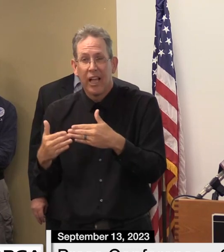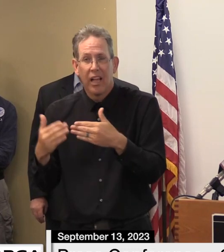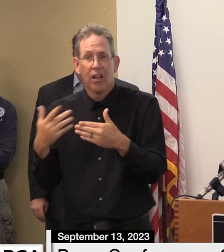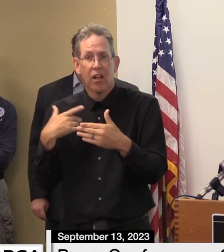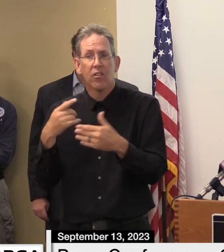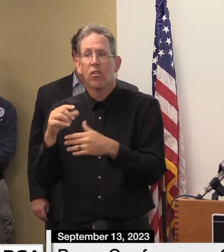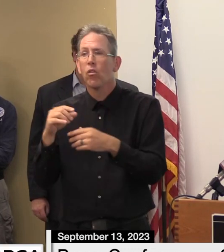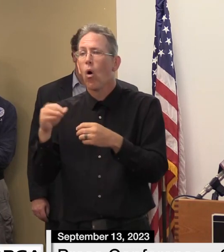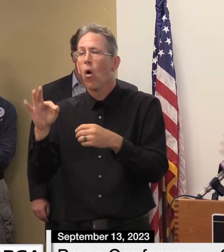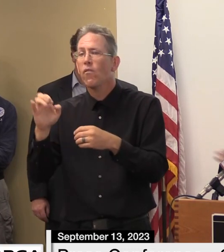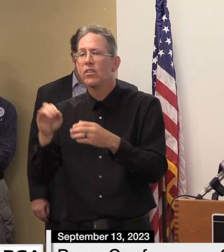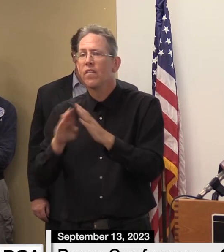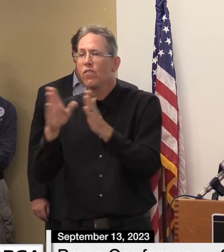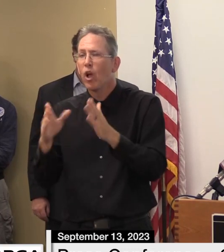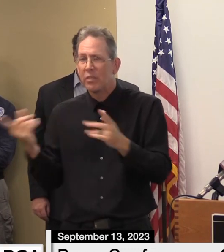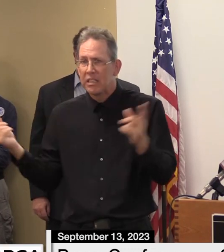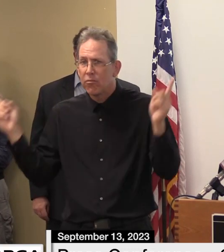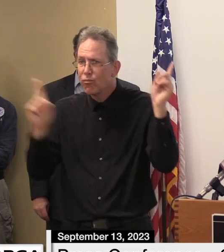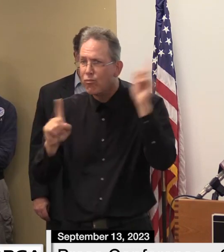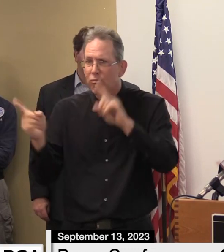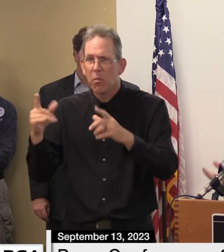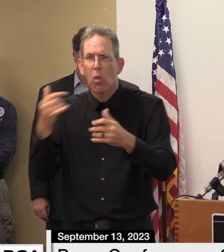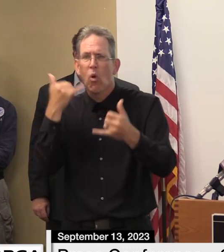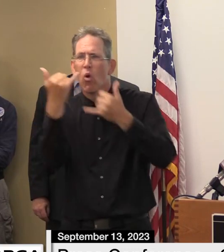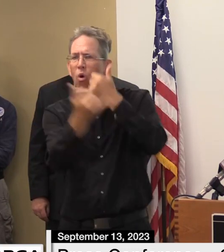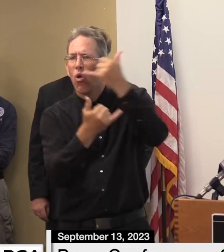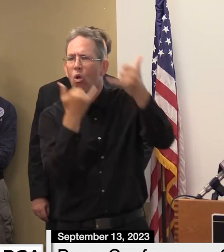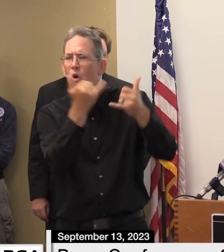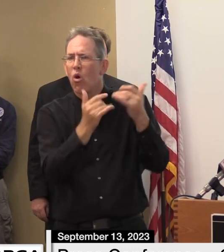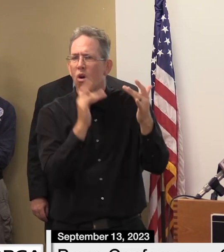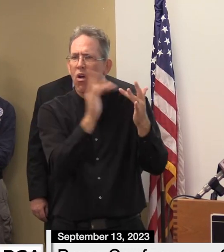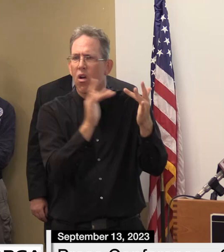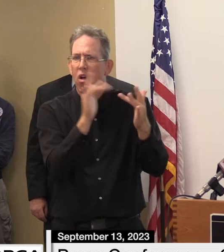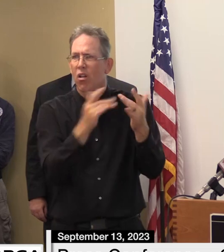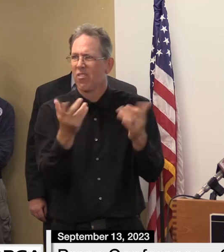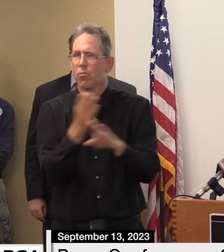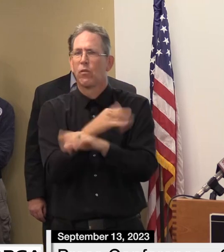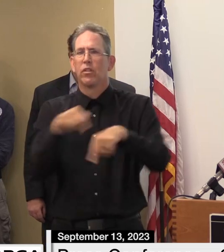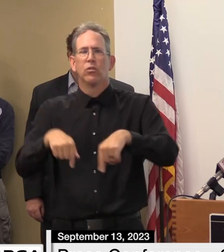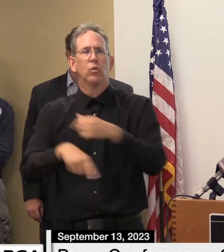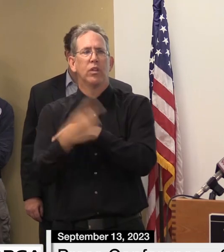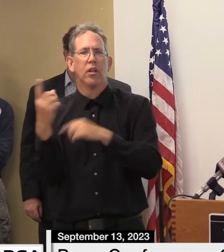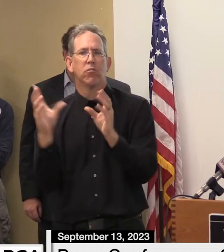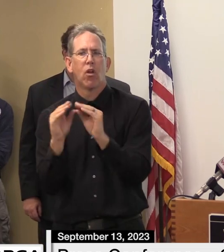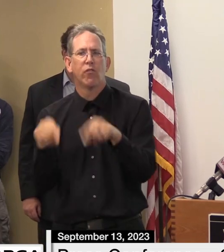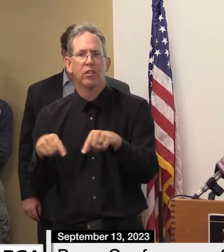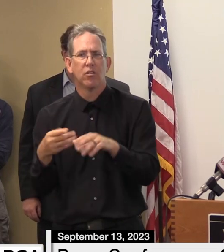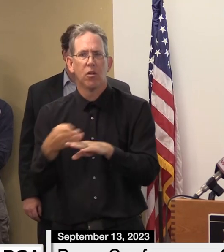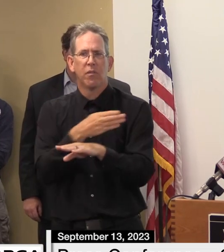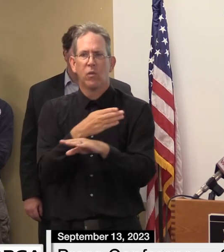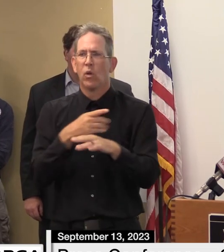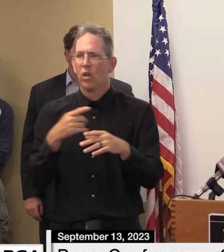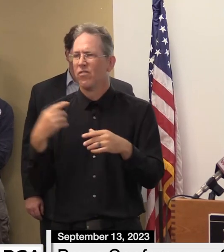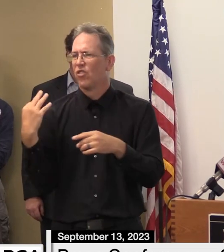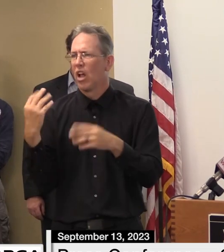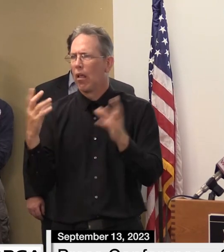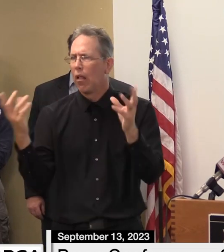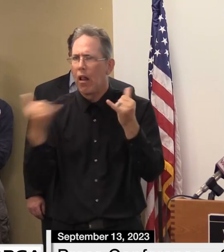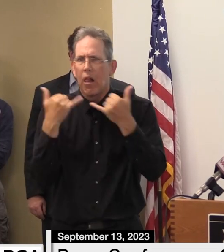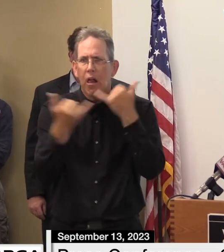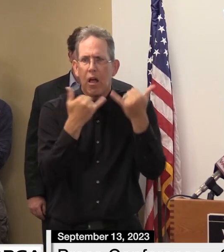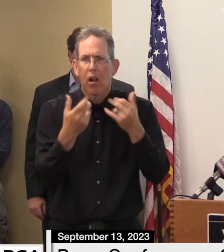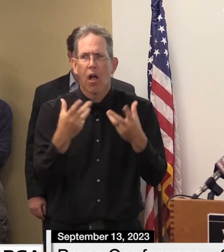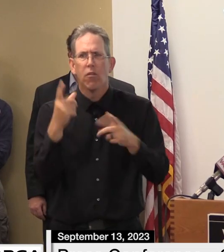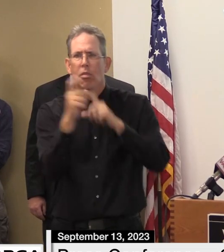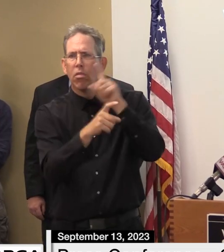developers and builders who had somehow heard about it before even this press conference. So I think that the interest is really there, and we all know that the need is